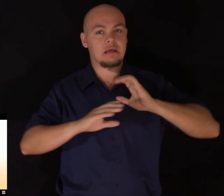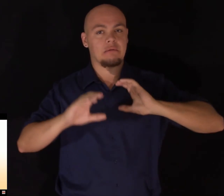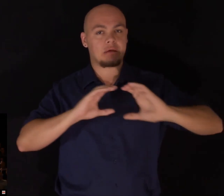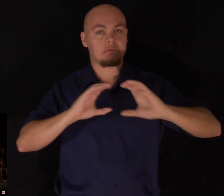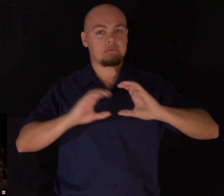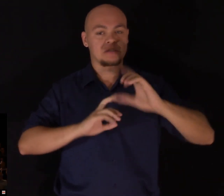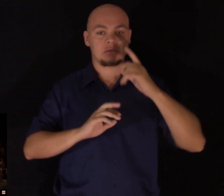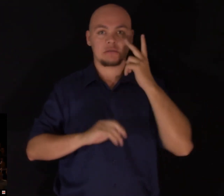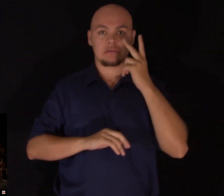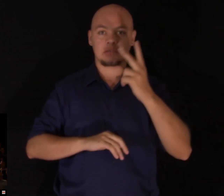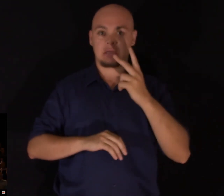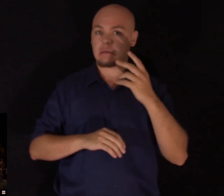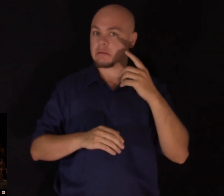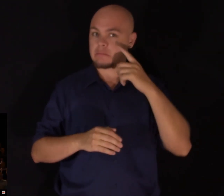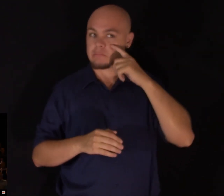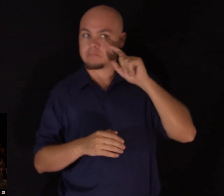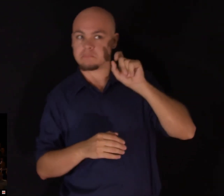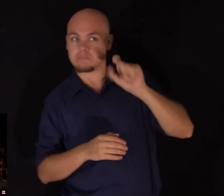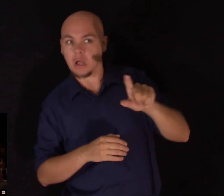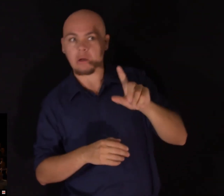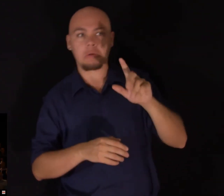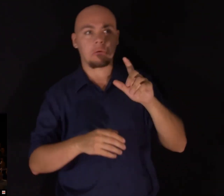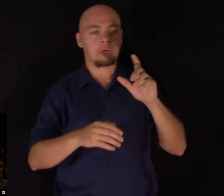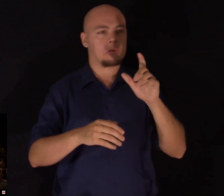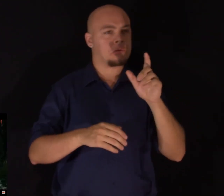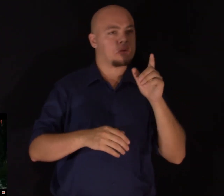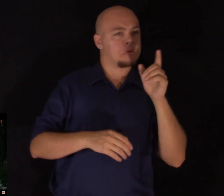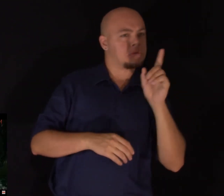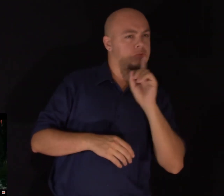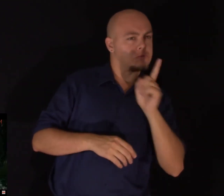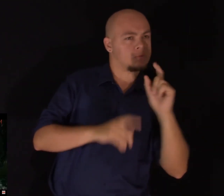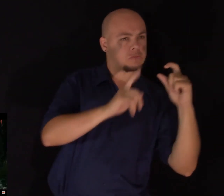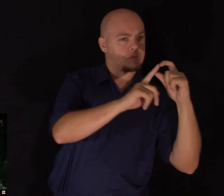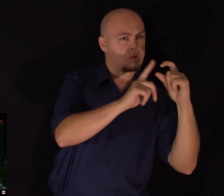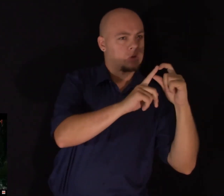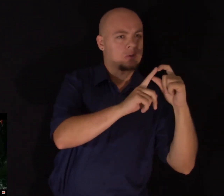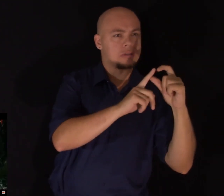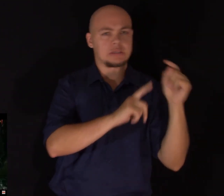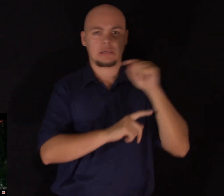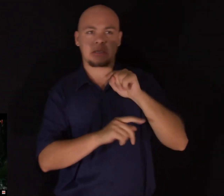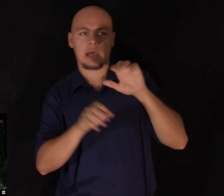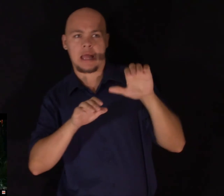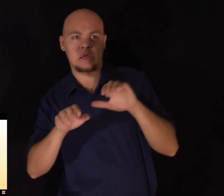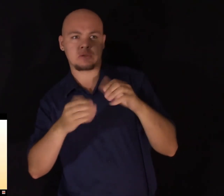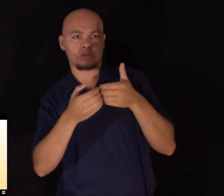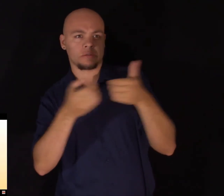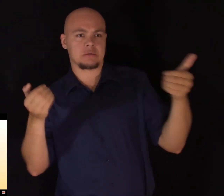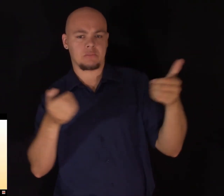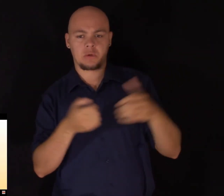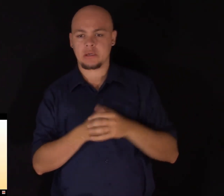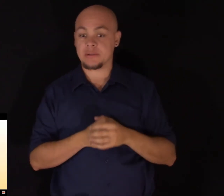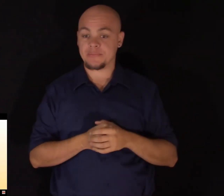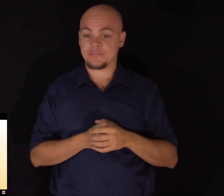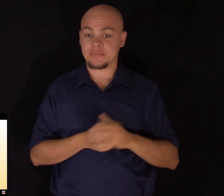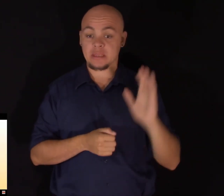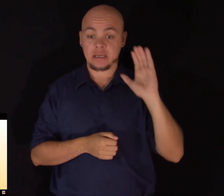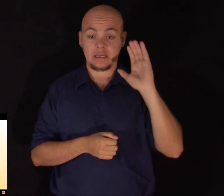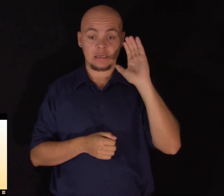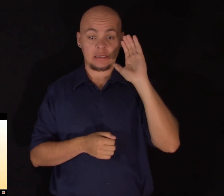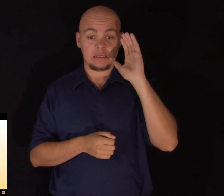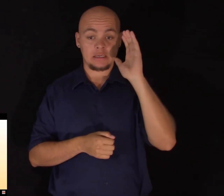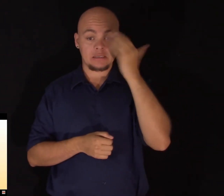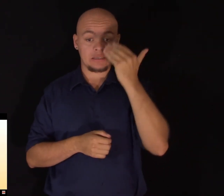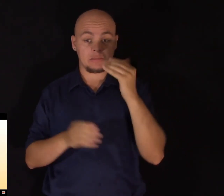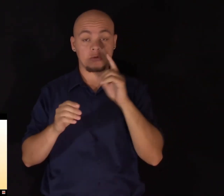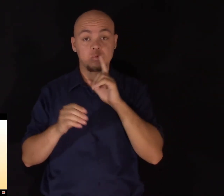to find the hot spots to see the discrepancies between someone's words and someone's actions? Now, I know it seems really